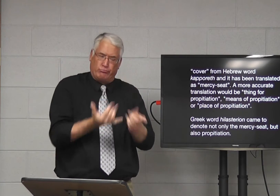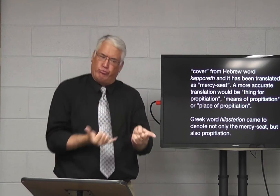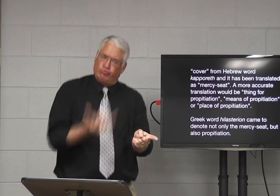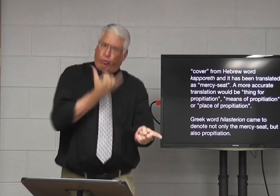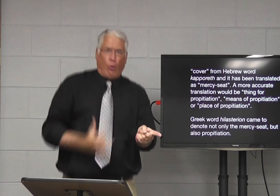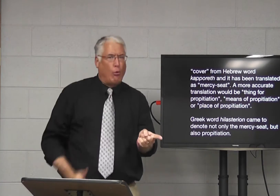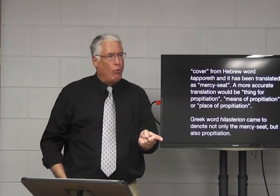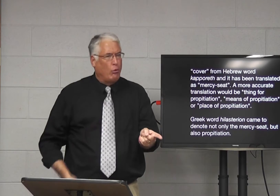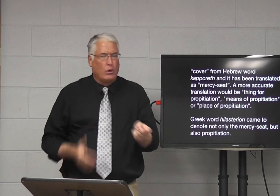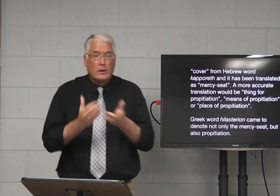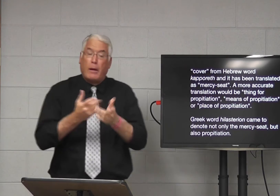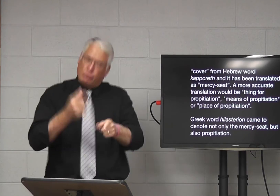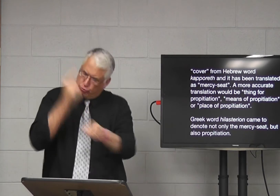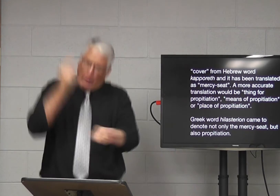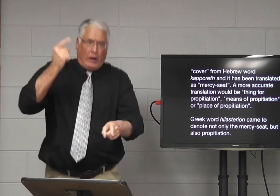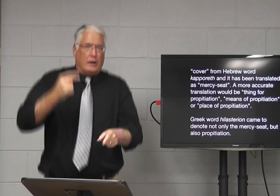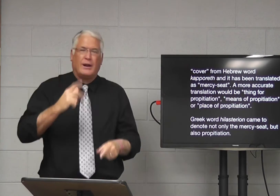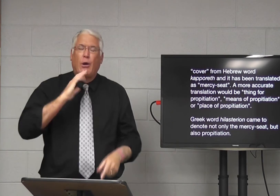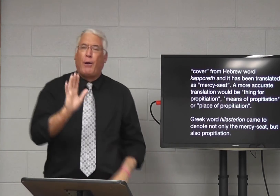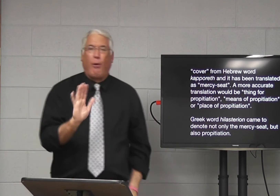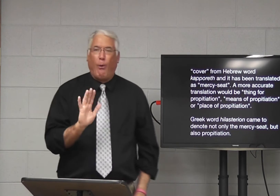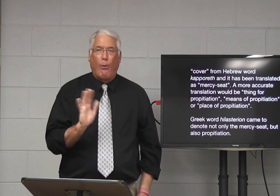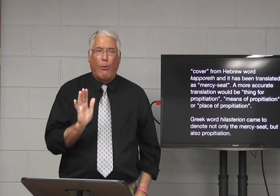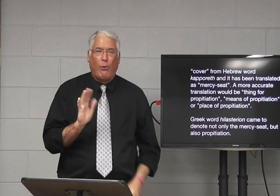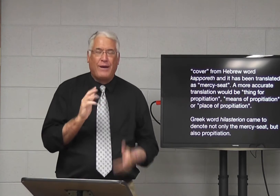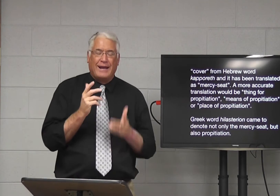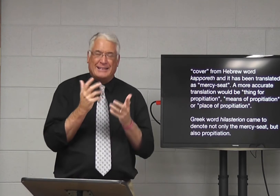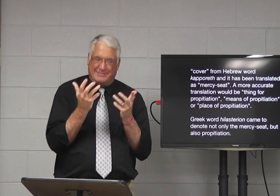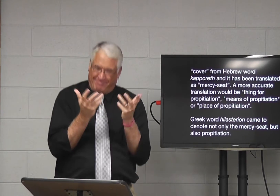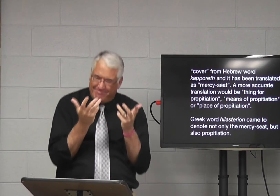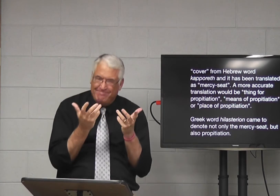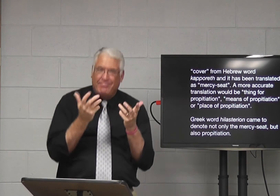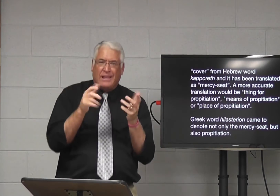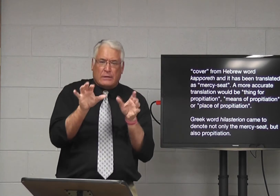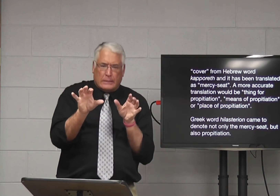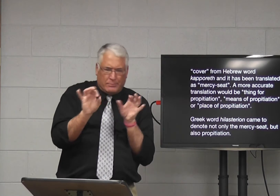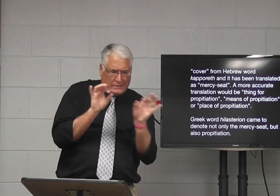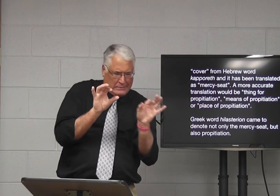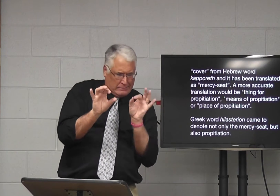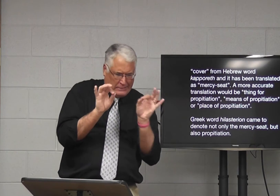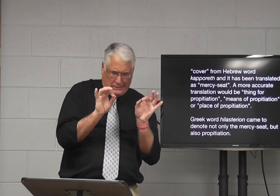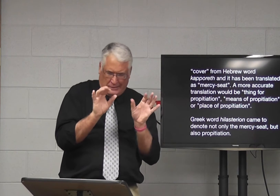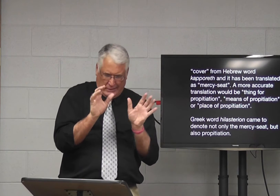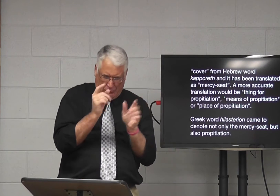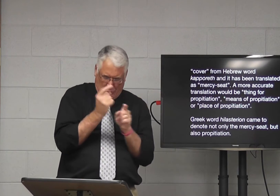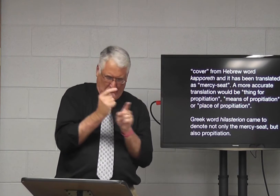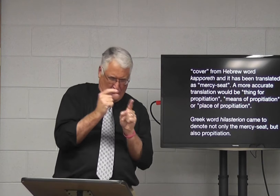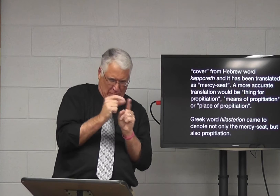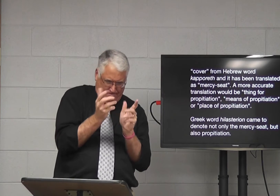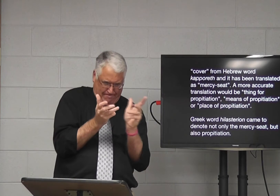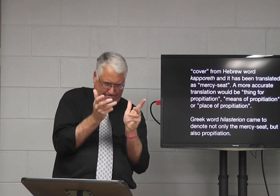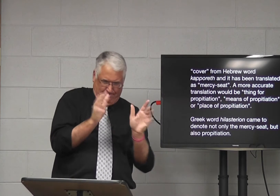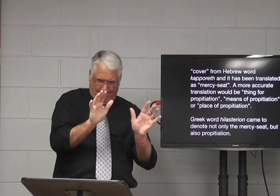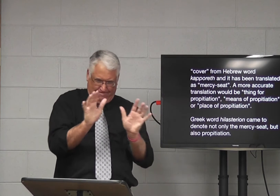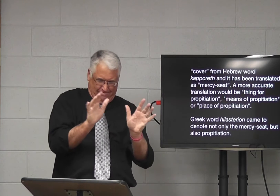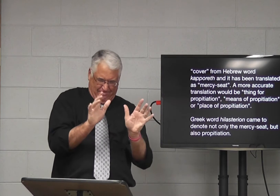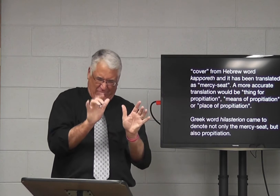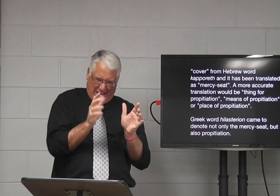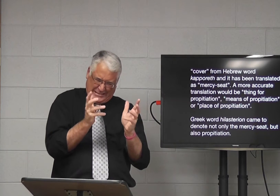So translations in the Bible are wrong and this is right? No, that's not, you know, you kind of have to explain or pick out